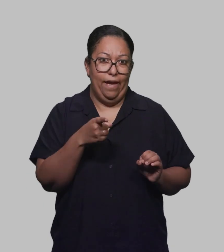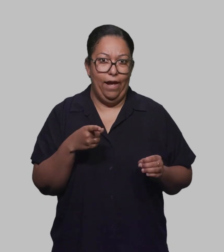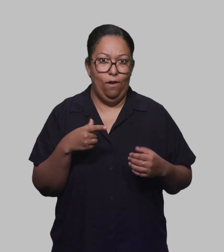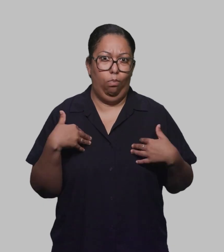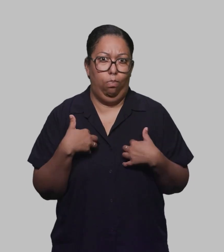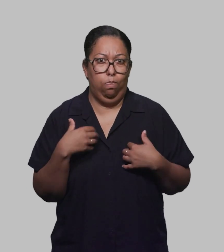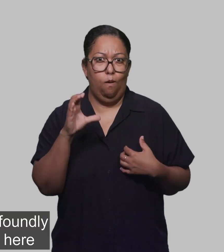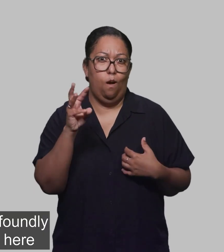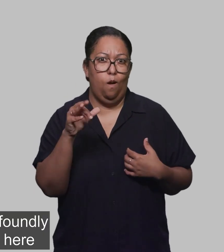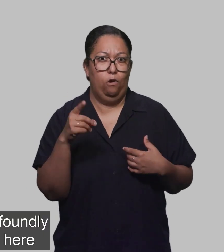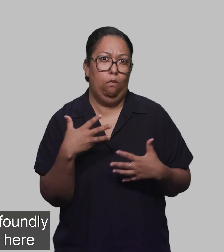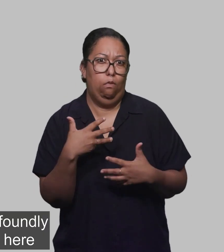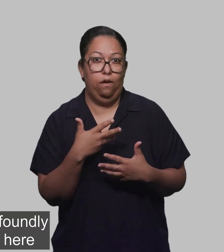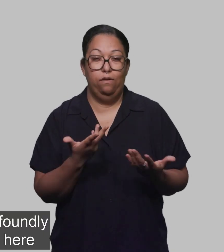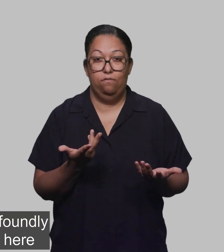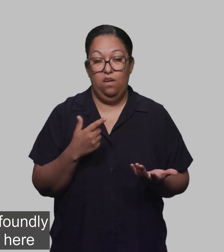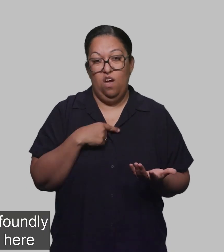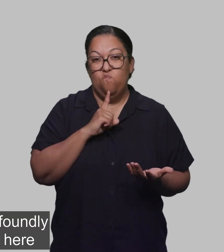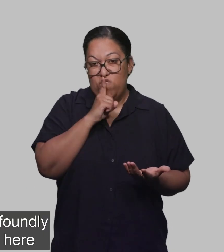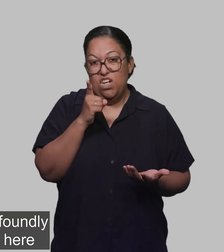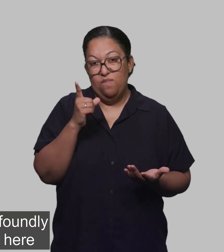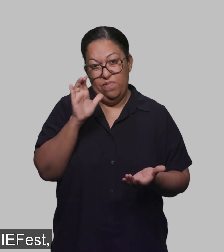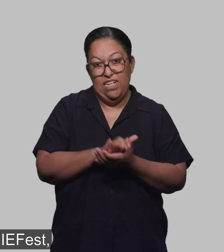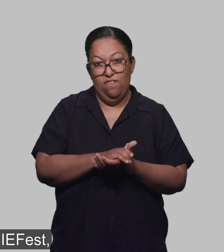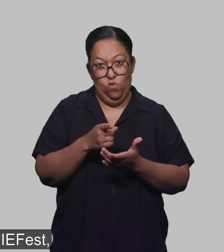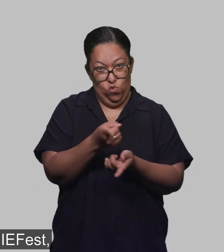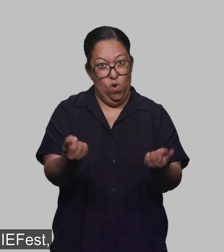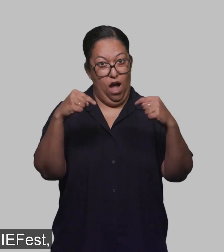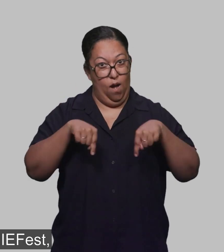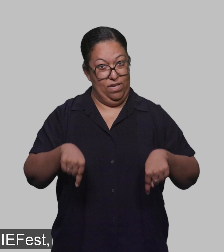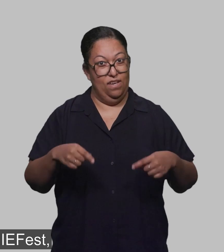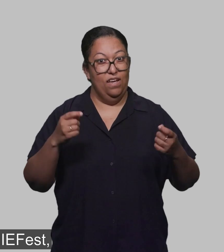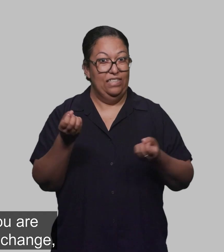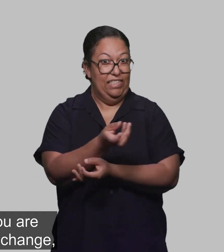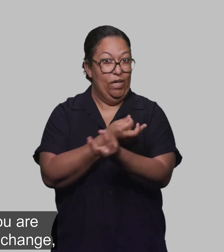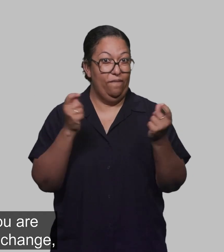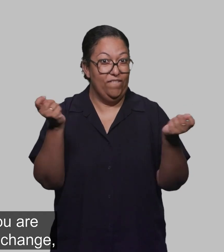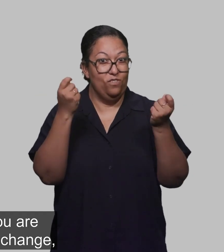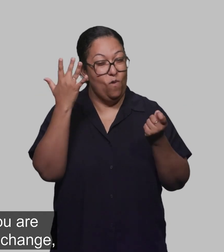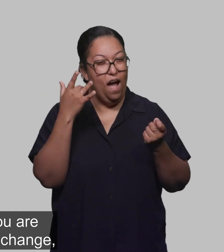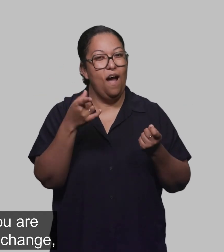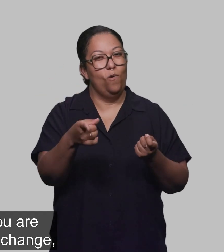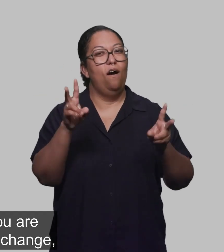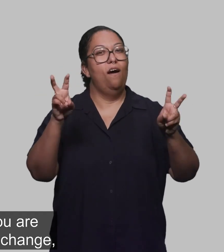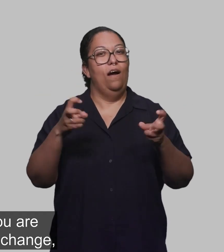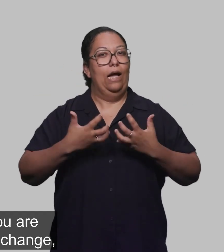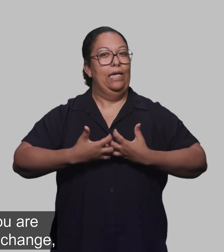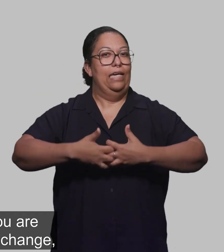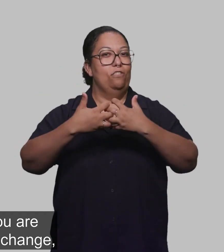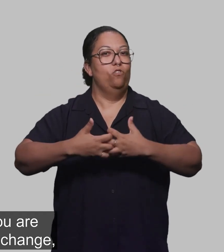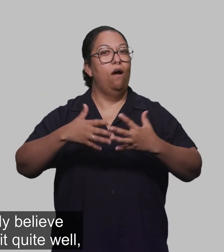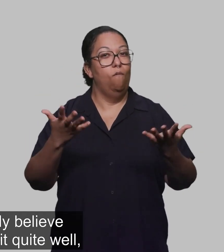cowards. I believe profoundly that you're here at this STEMIE Fest because you are the engine of